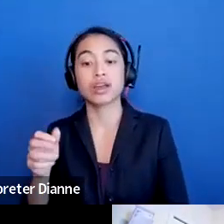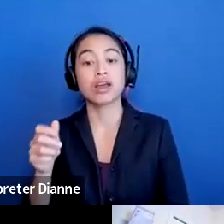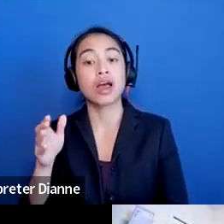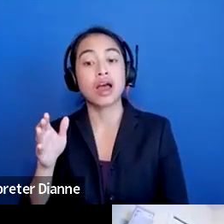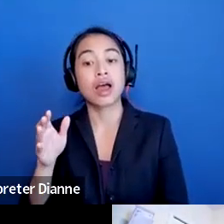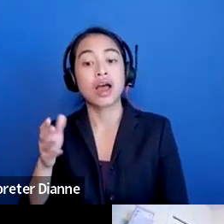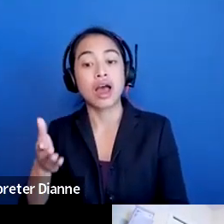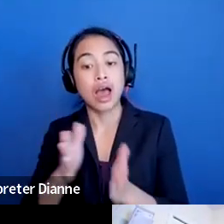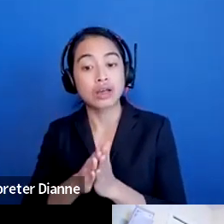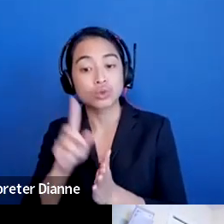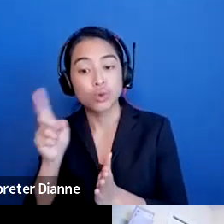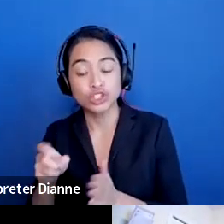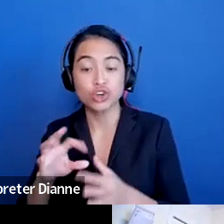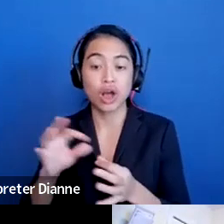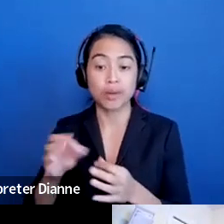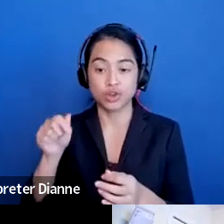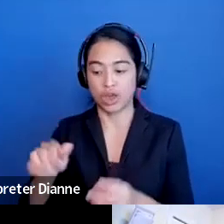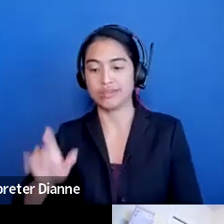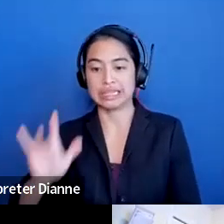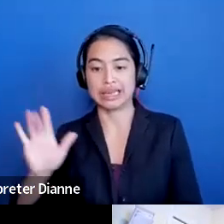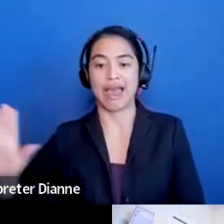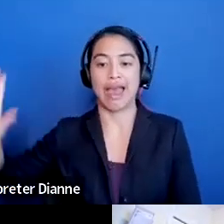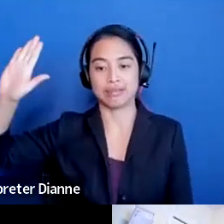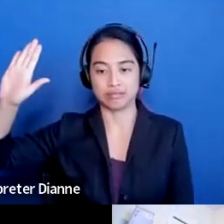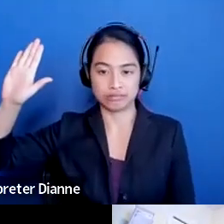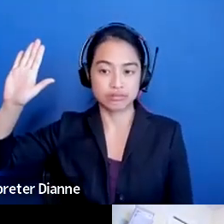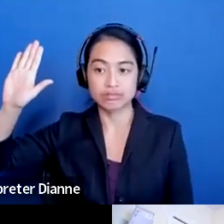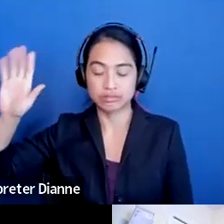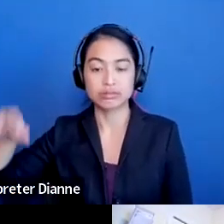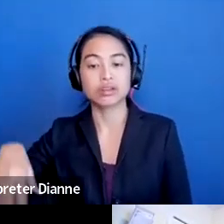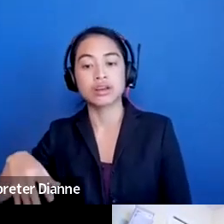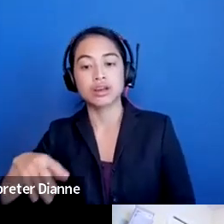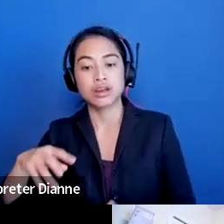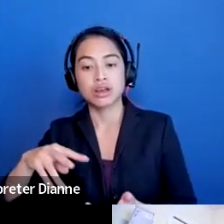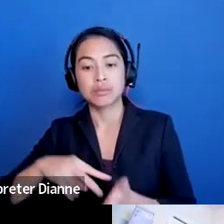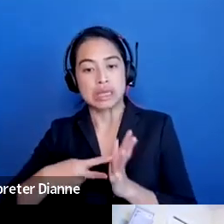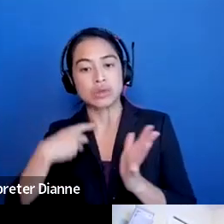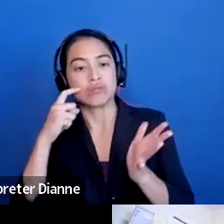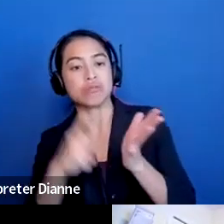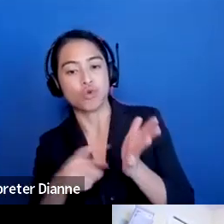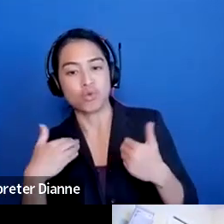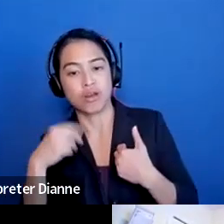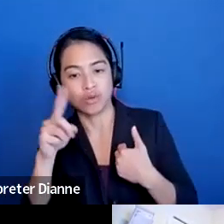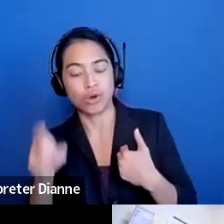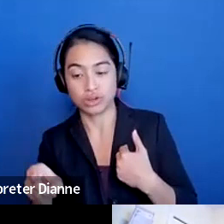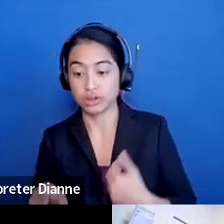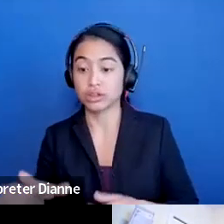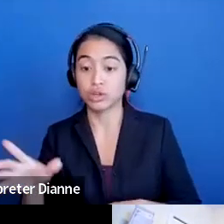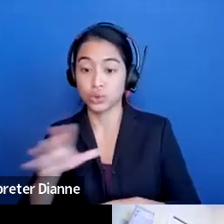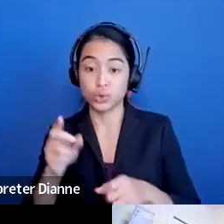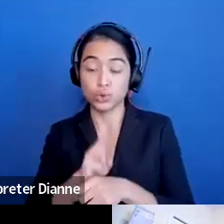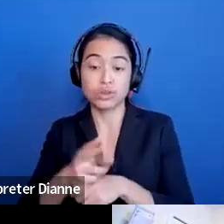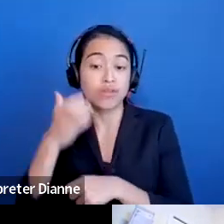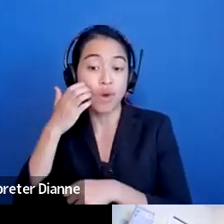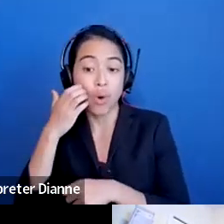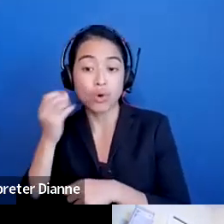also select the hand option on the menu bar. That allows us to know you have a question. For those of you on the phone today or